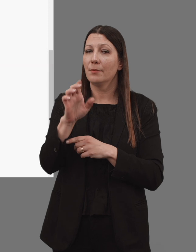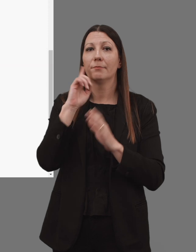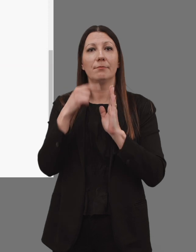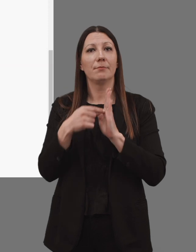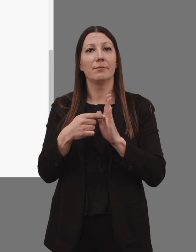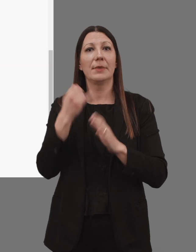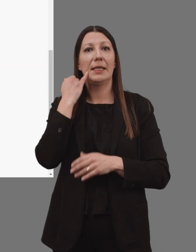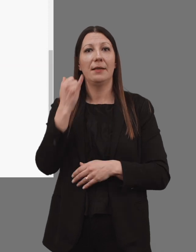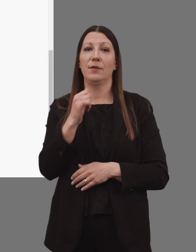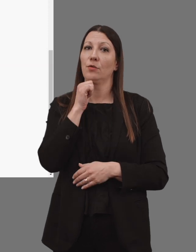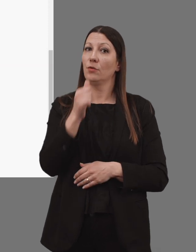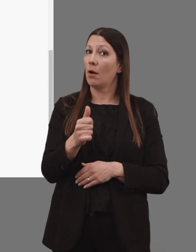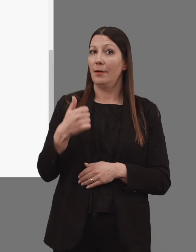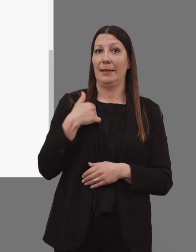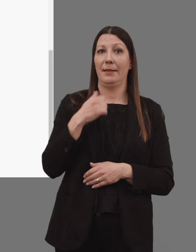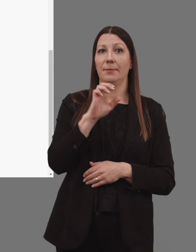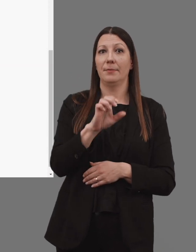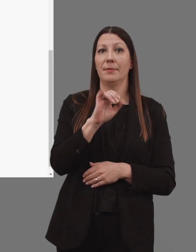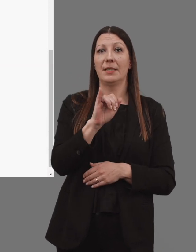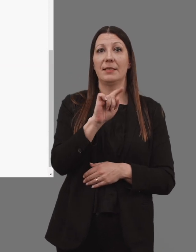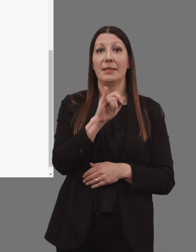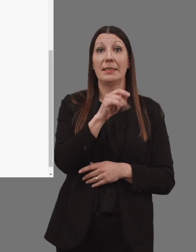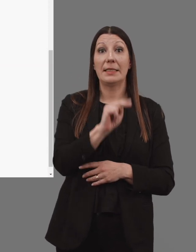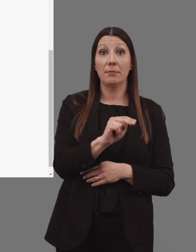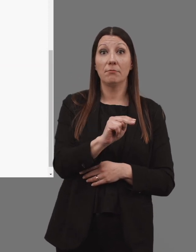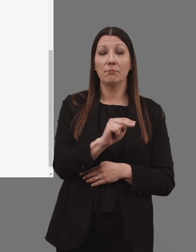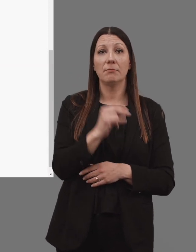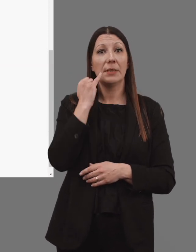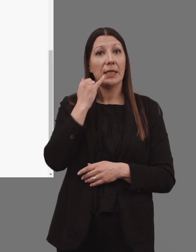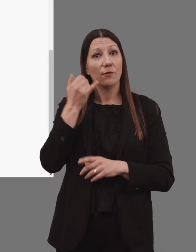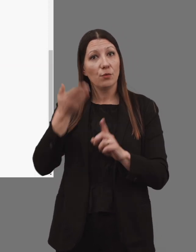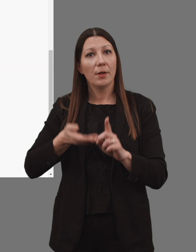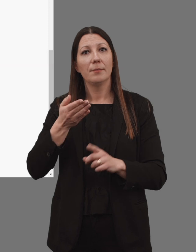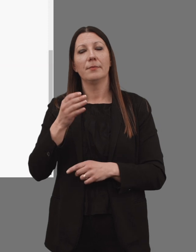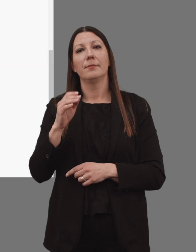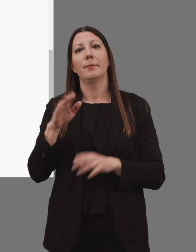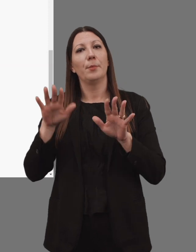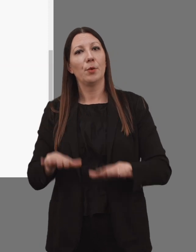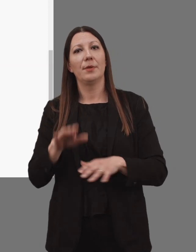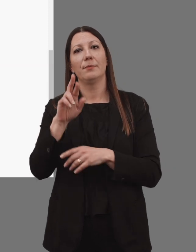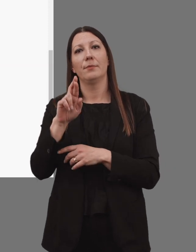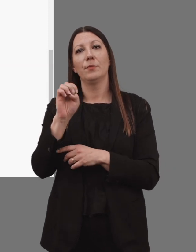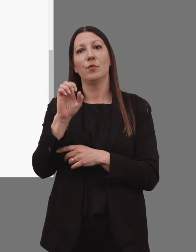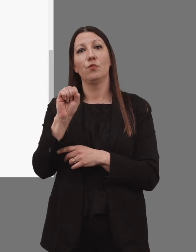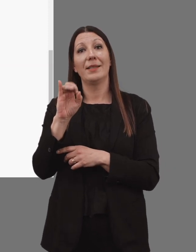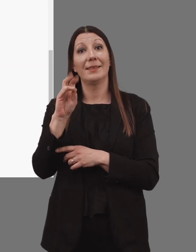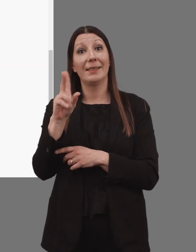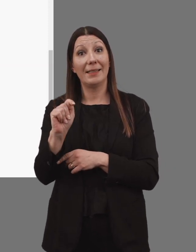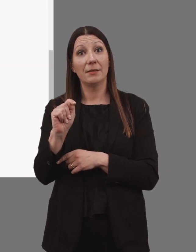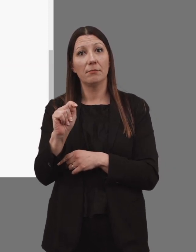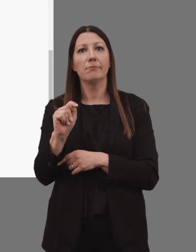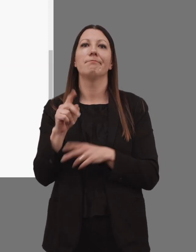Canada, not a citizen, then you would have to upload your permanent resident card, things like